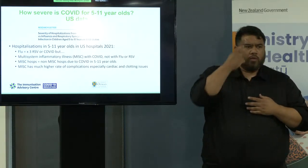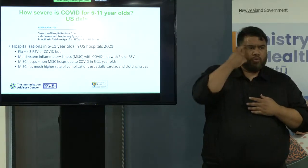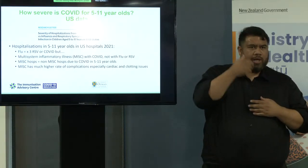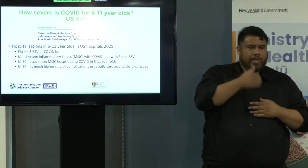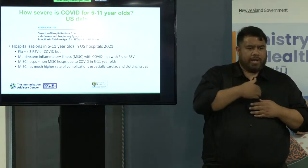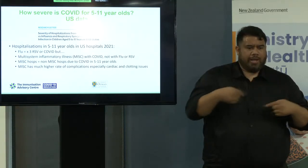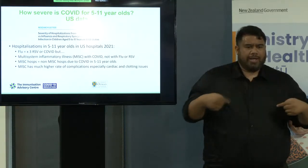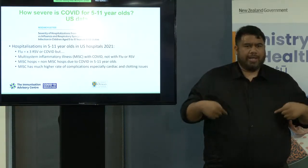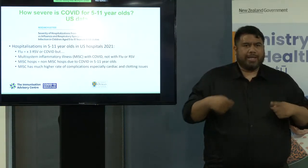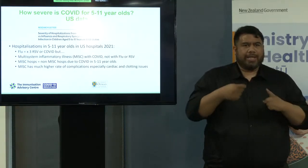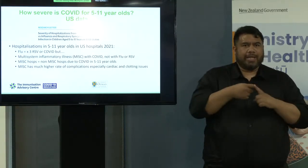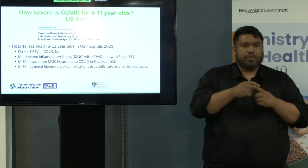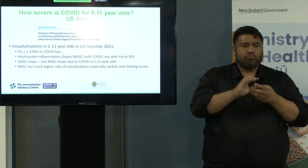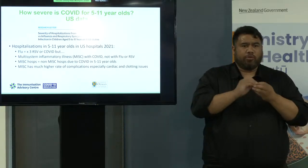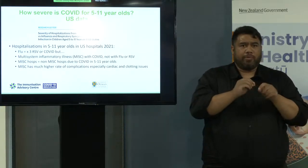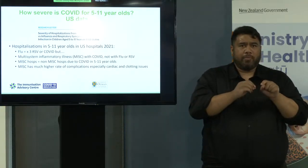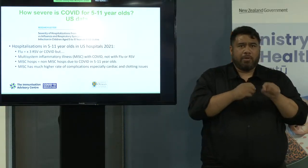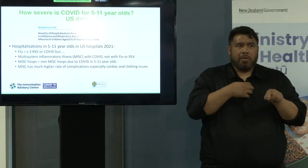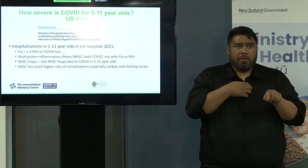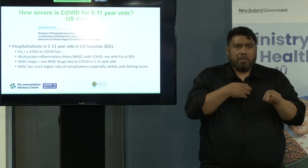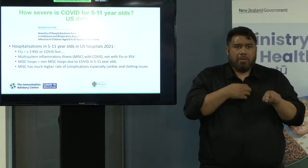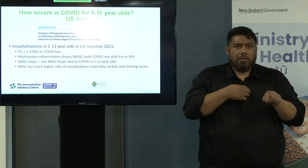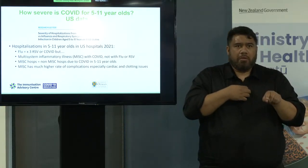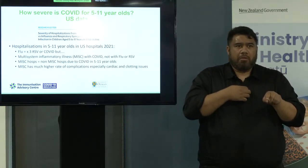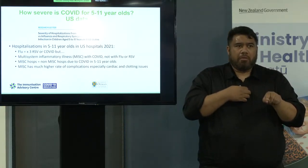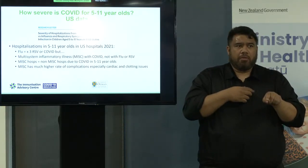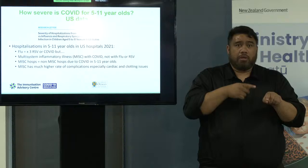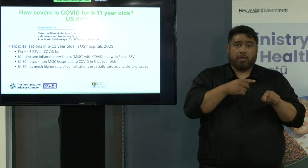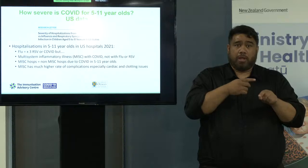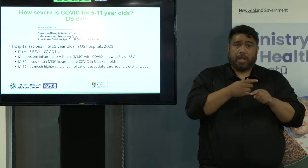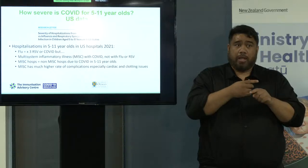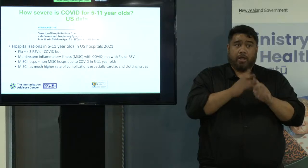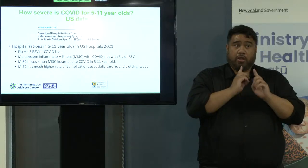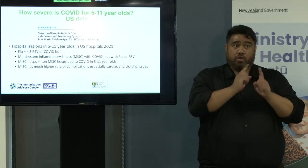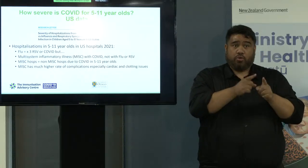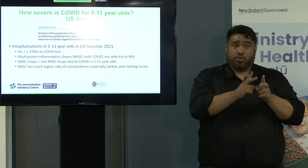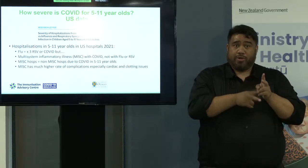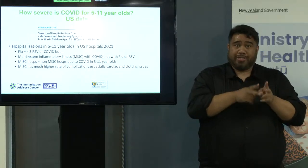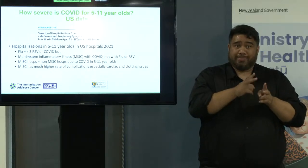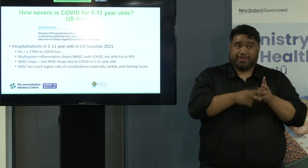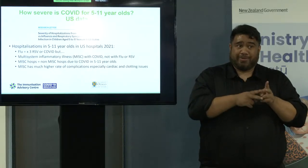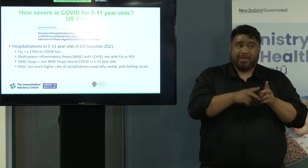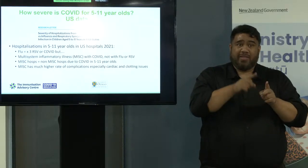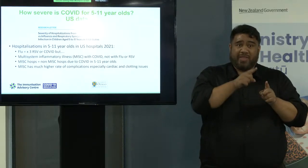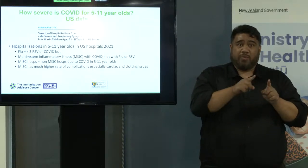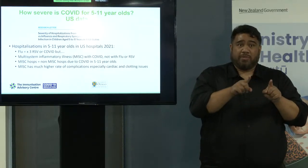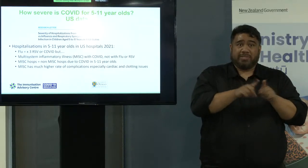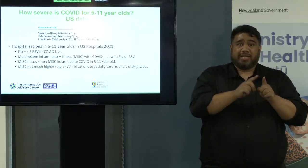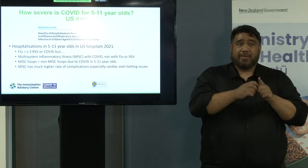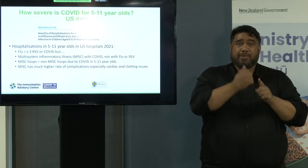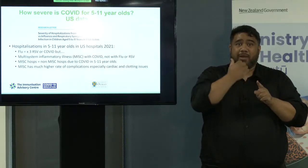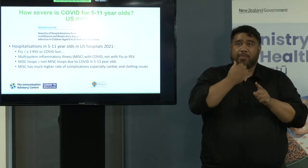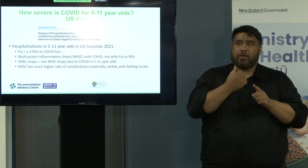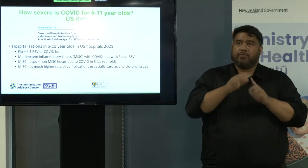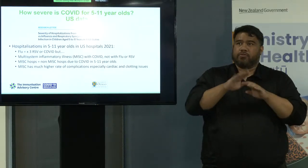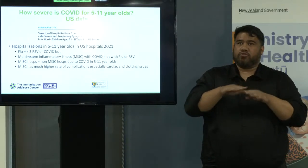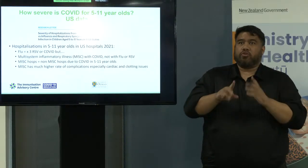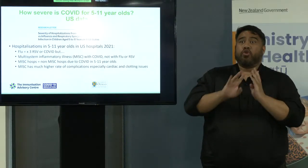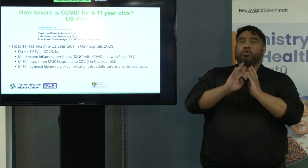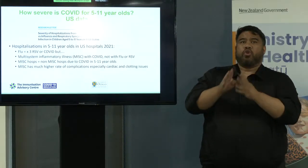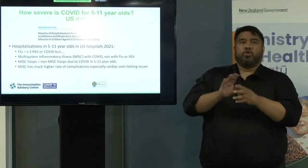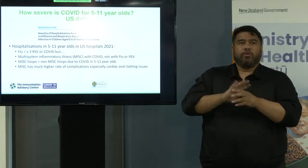complication illnesses actually accounted for the same number of hospitalizations as kids who had COVID in hospital,